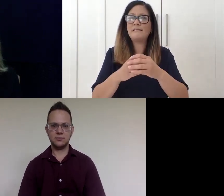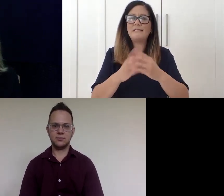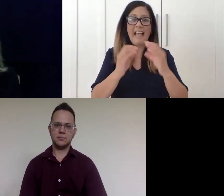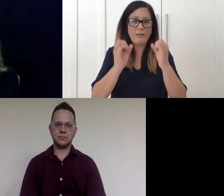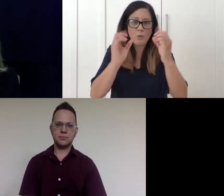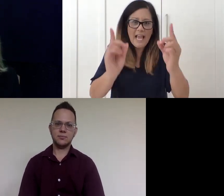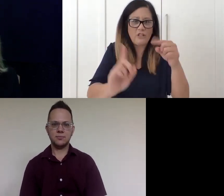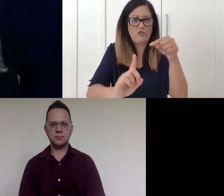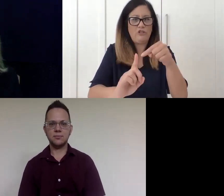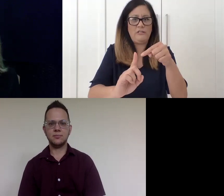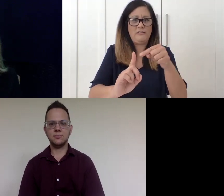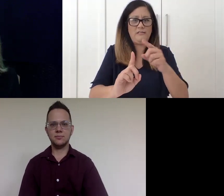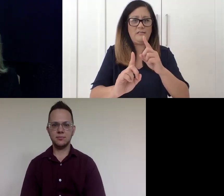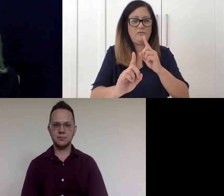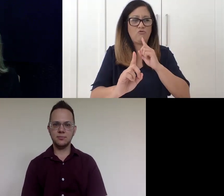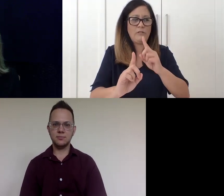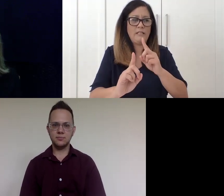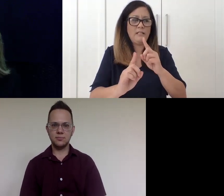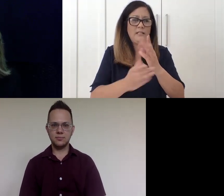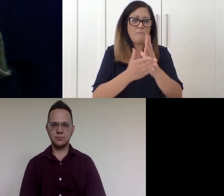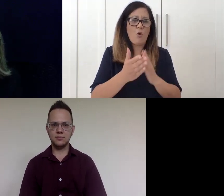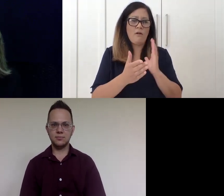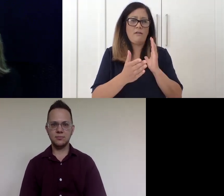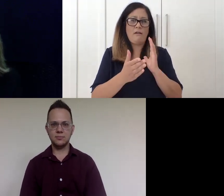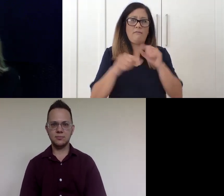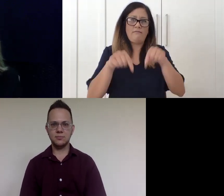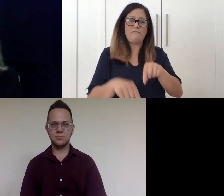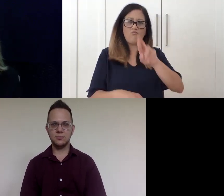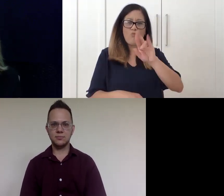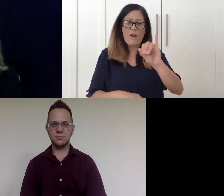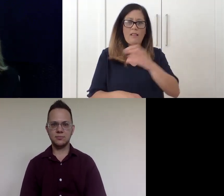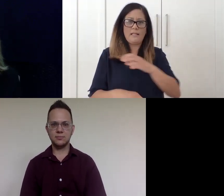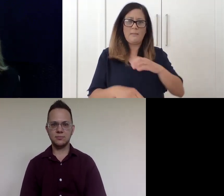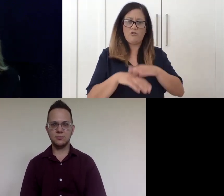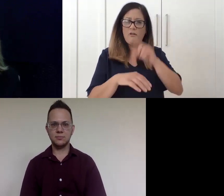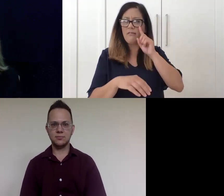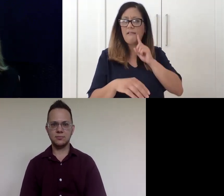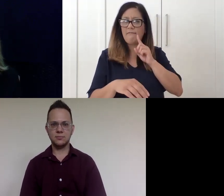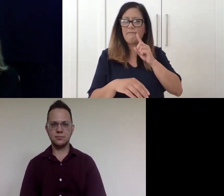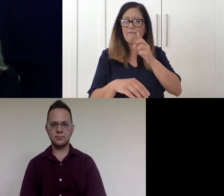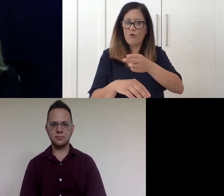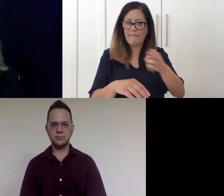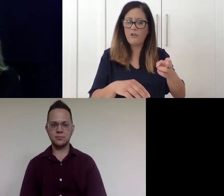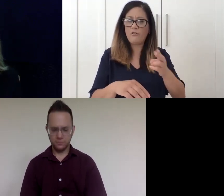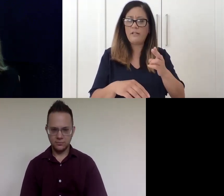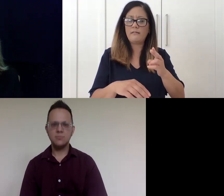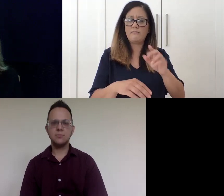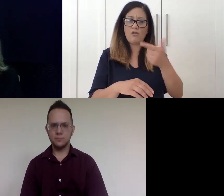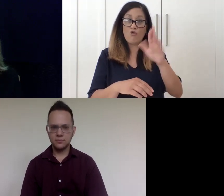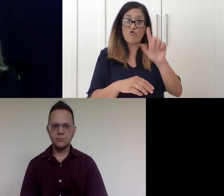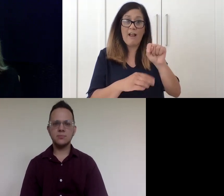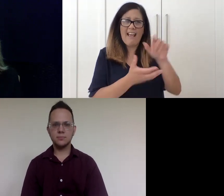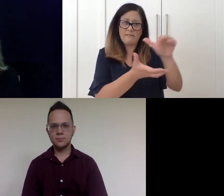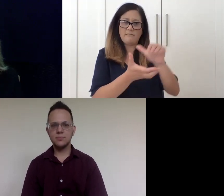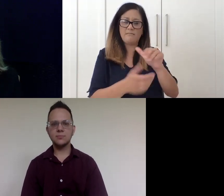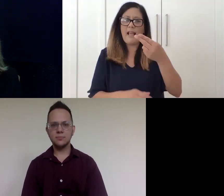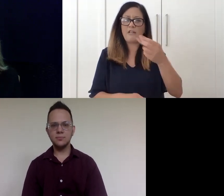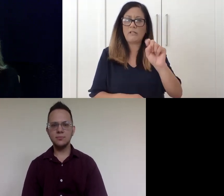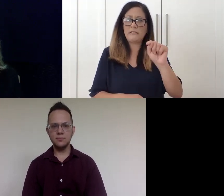programs, resources, education, and really part of the Rhode Island Commission on the Deaf and Hard of